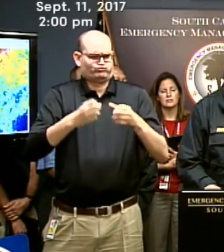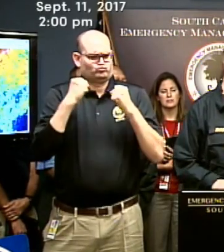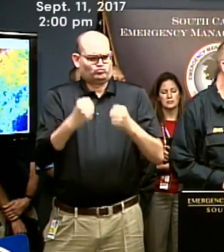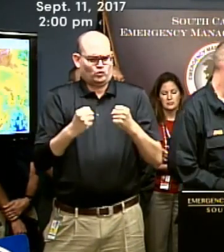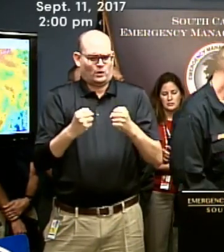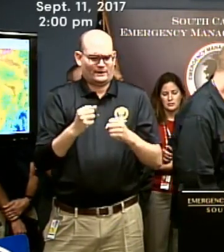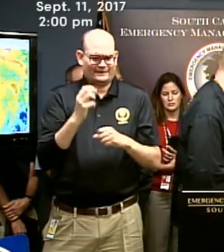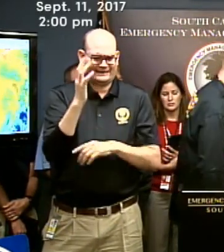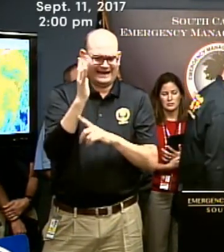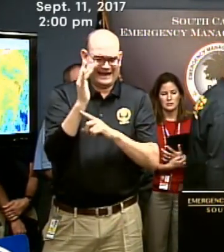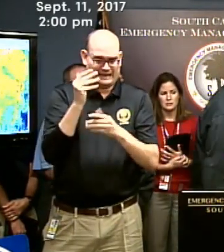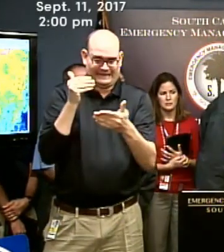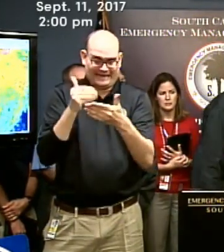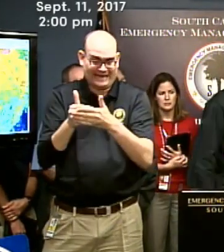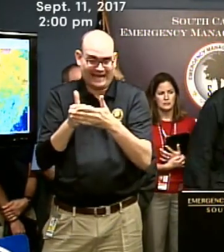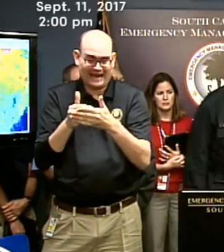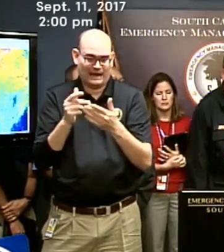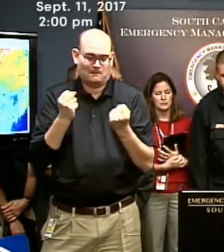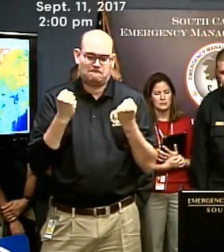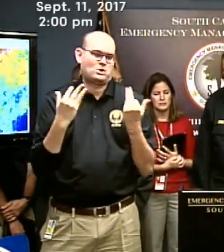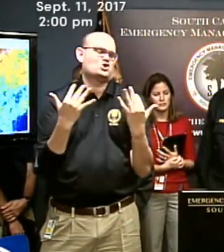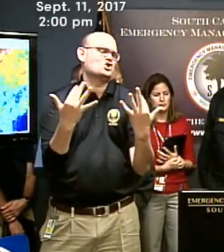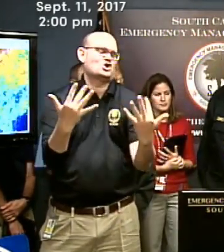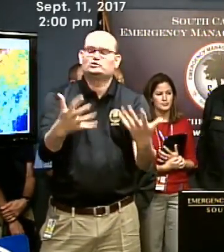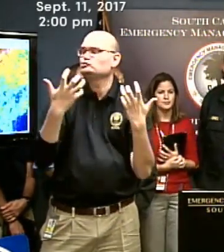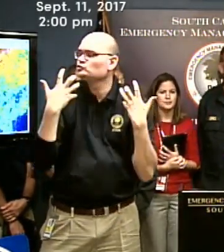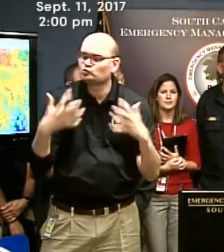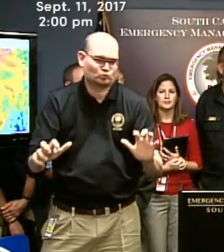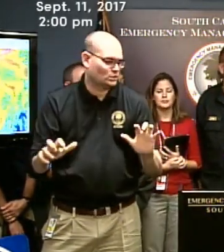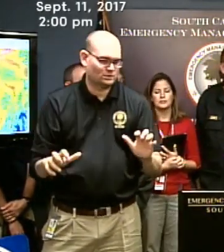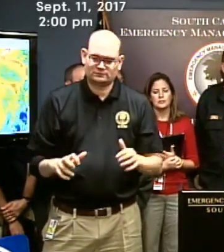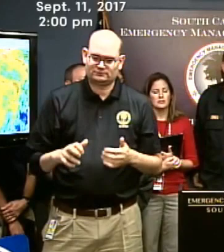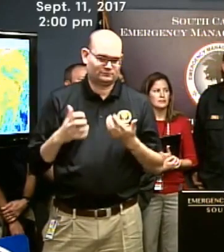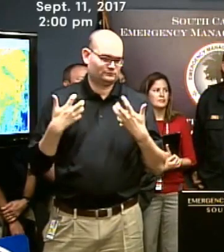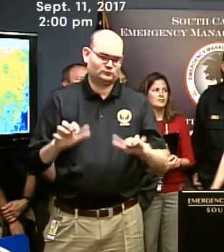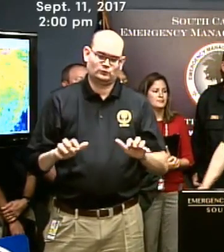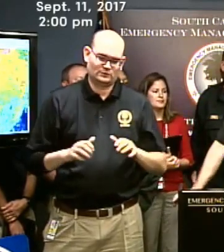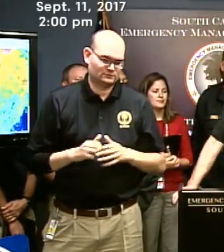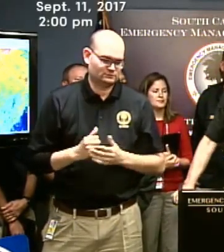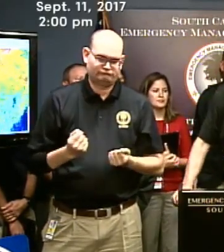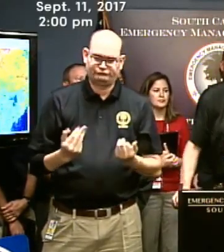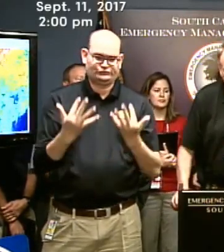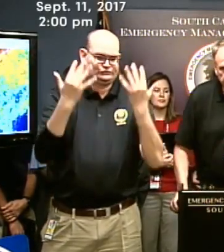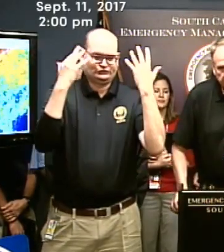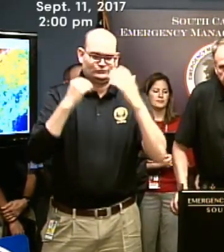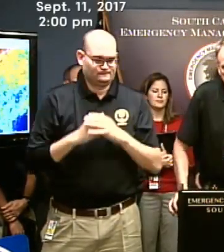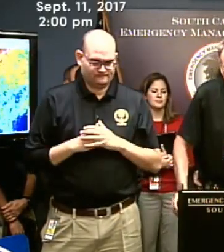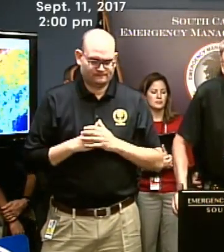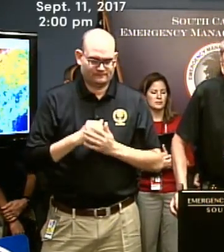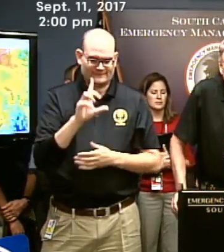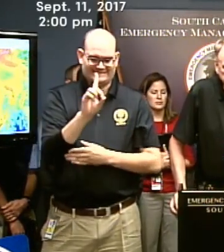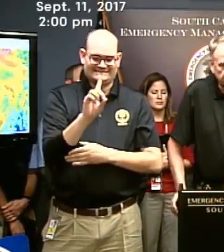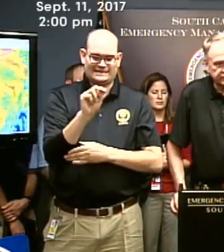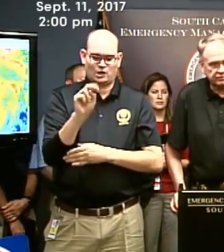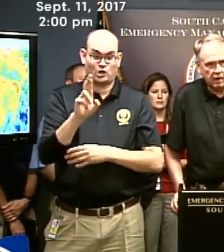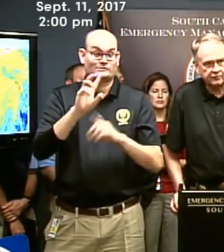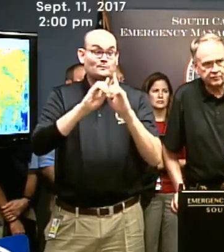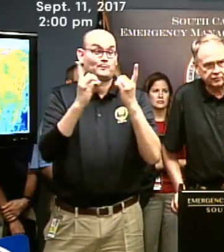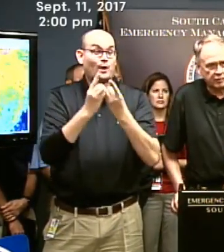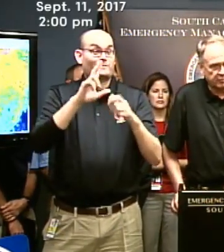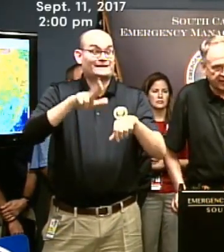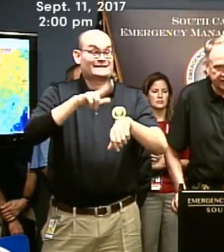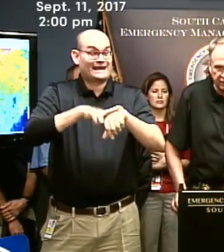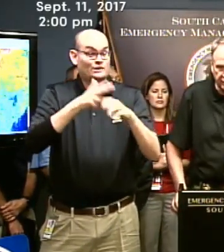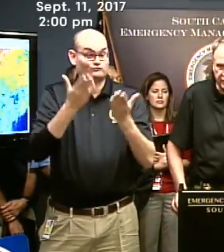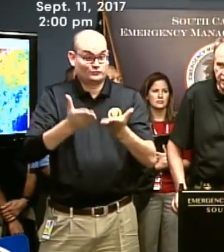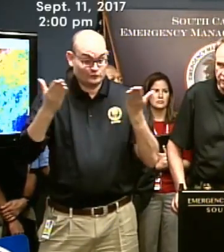Thank you. Thank you, Mr. Jones. Alvin Taylor, Department of Natural Resources. Thank you, Governor. Yes, sir. Department of Resources officers